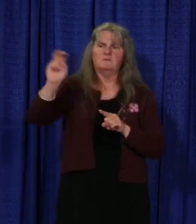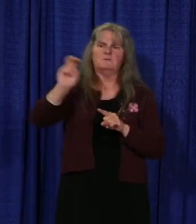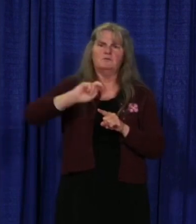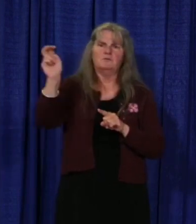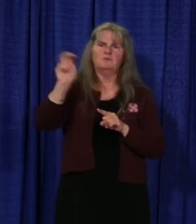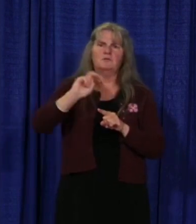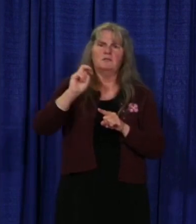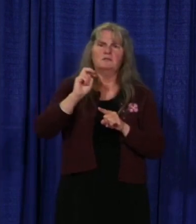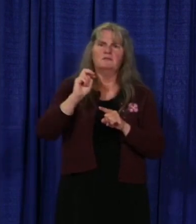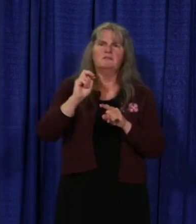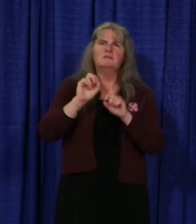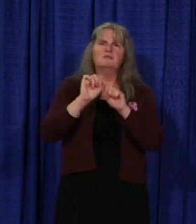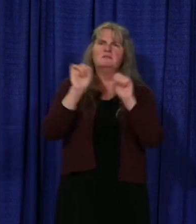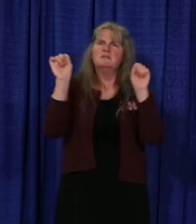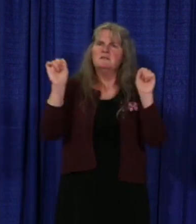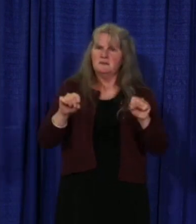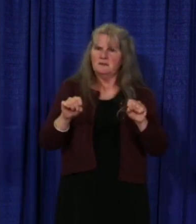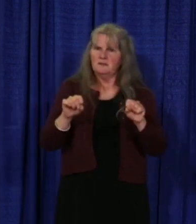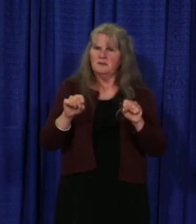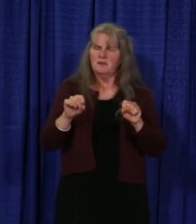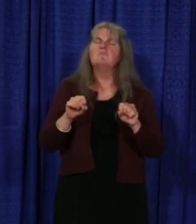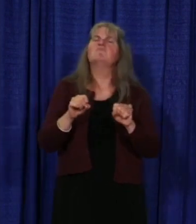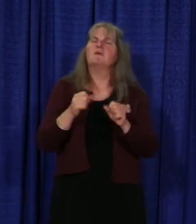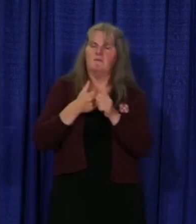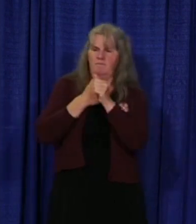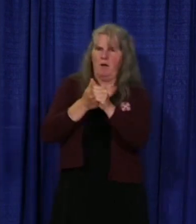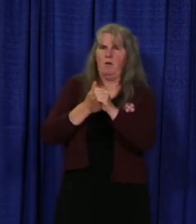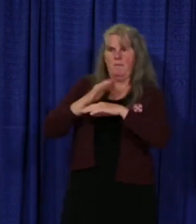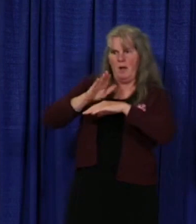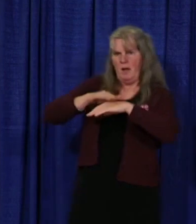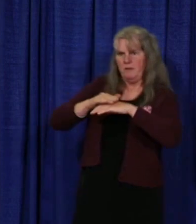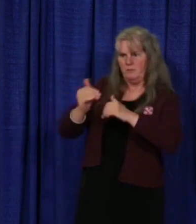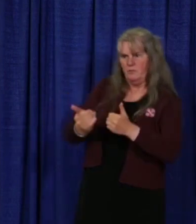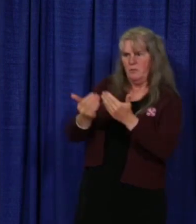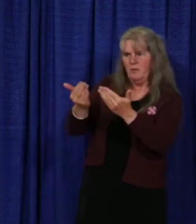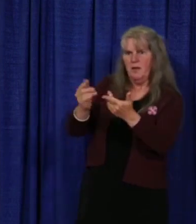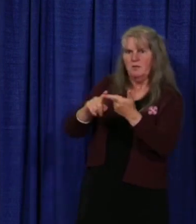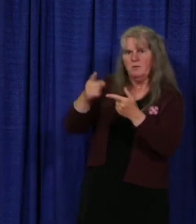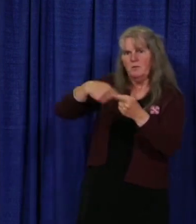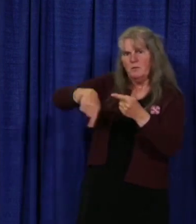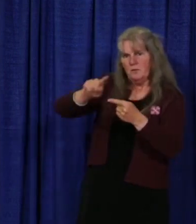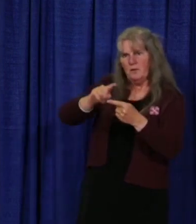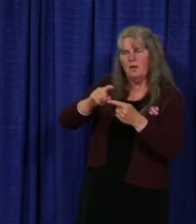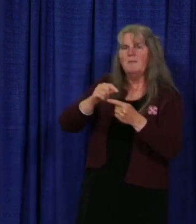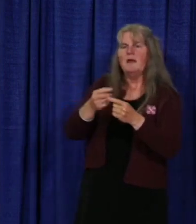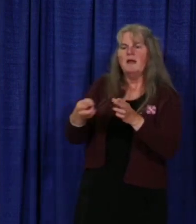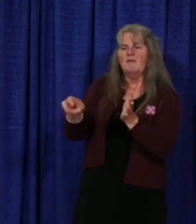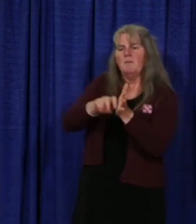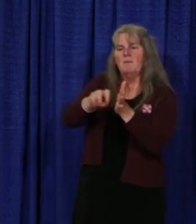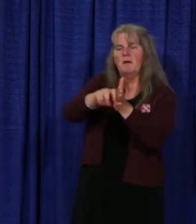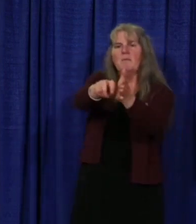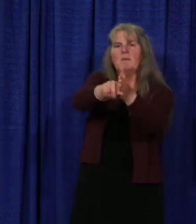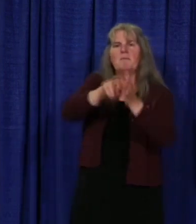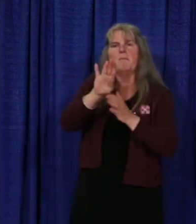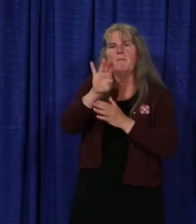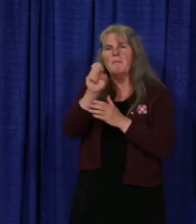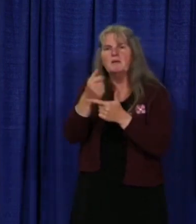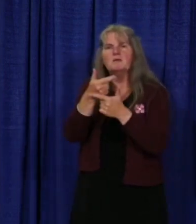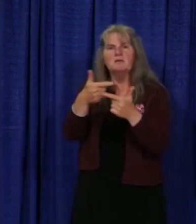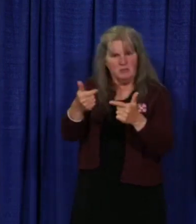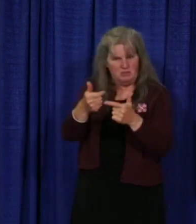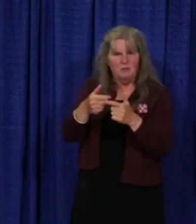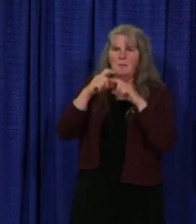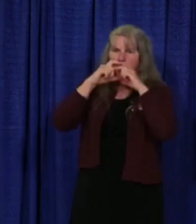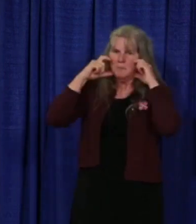be using my advice to recommend masks when using public transit,